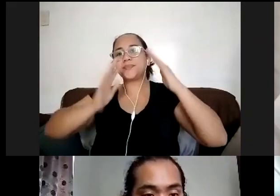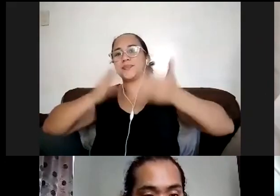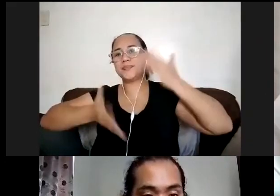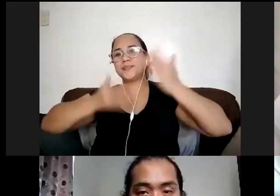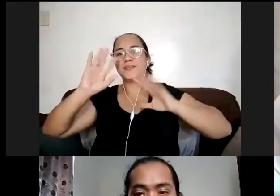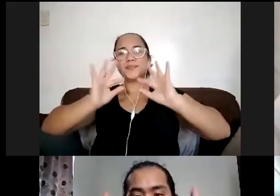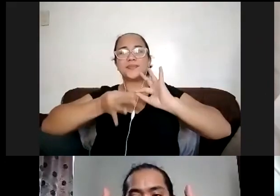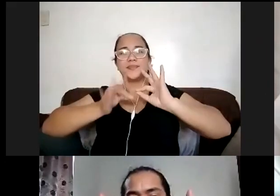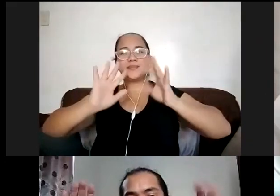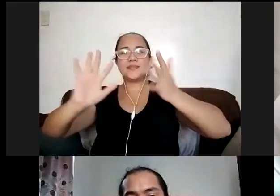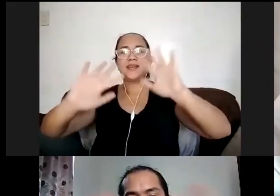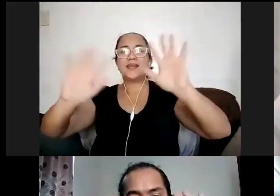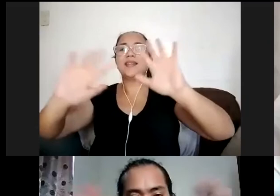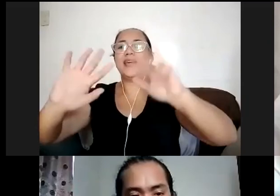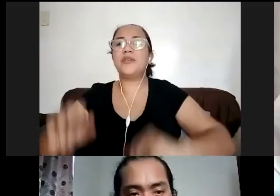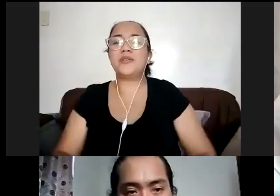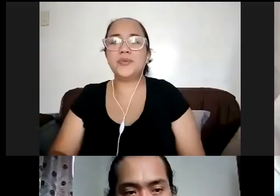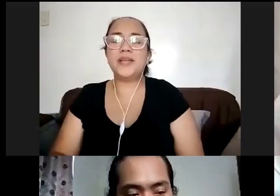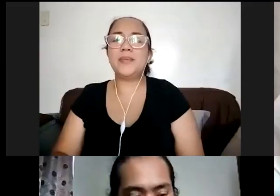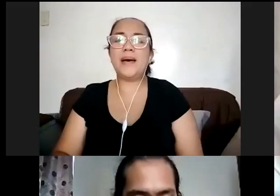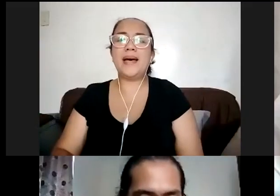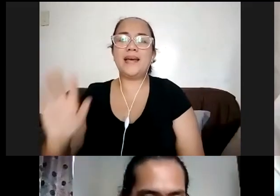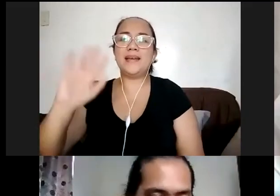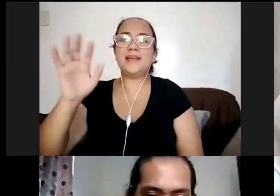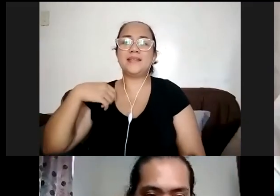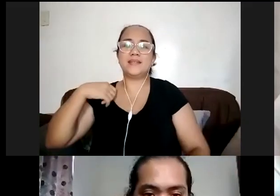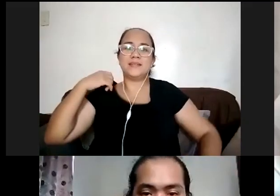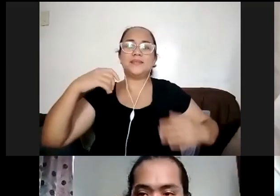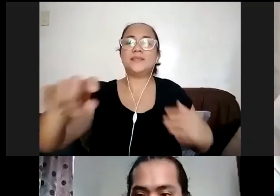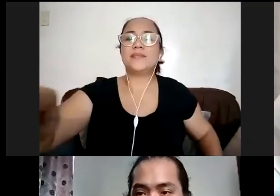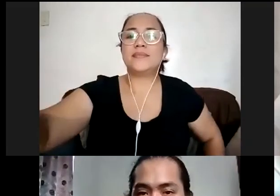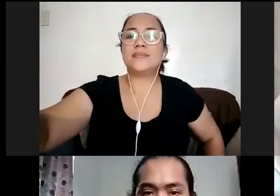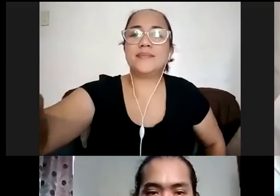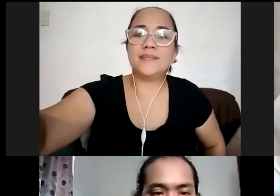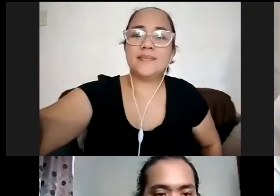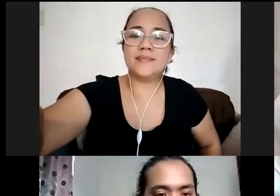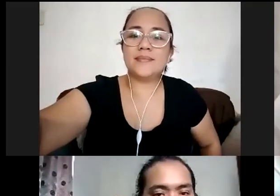you. Take care, Dr. Woody. Bye.